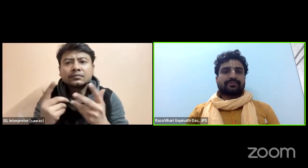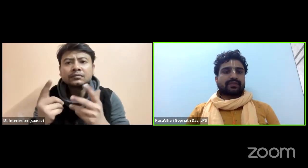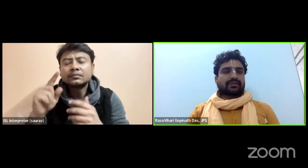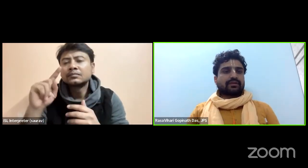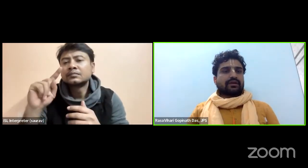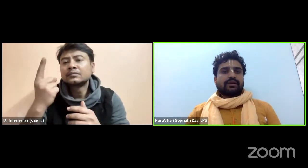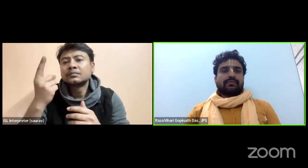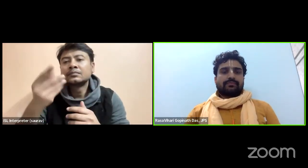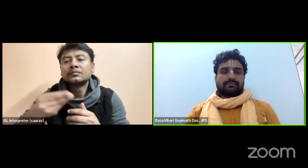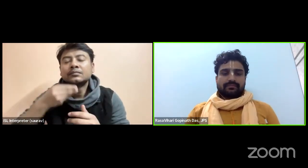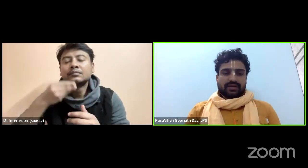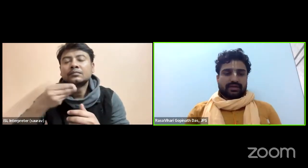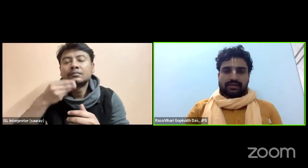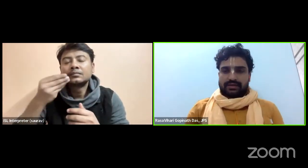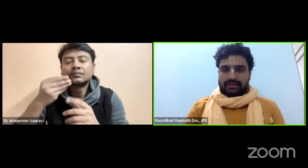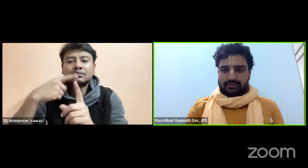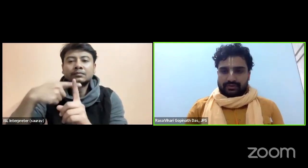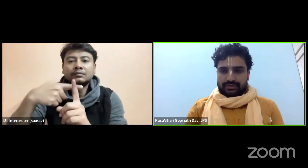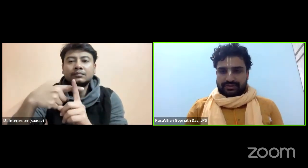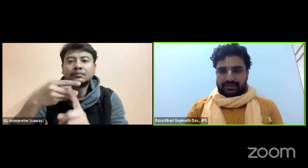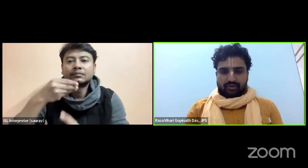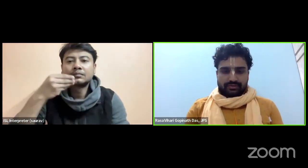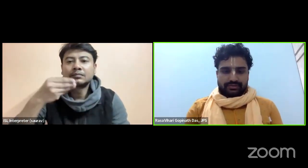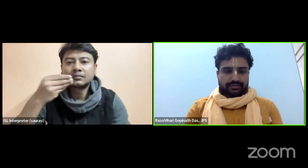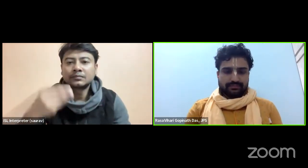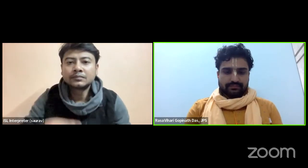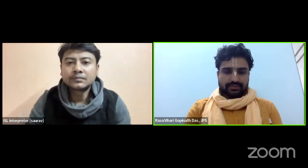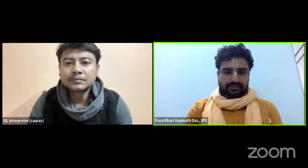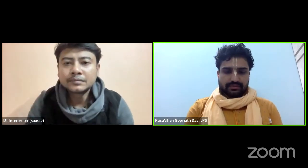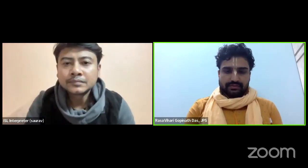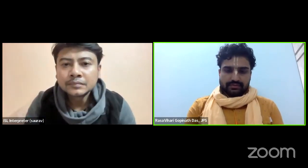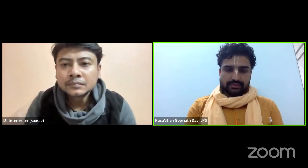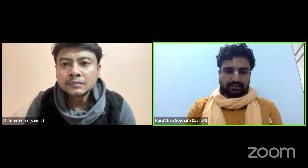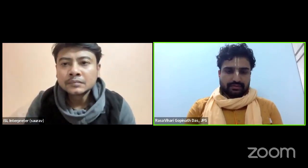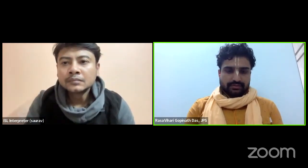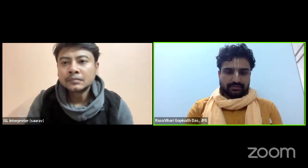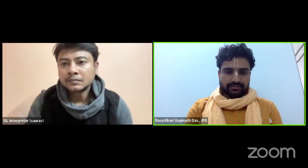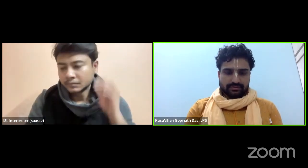Mangalacharan. I'll write down in the chat box.